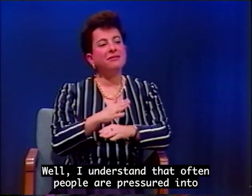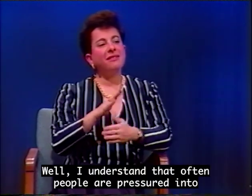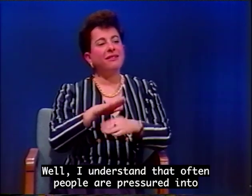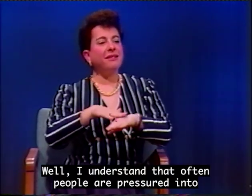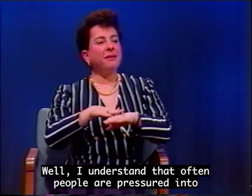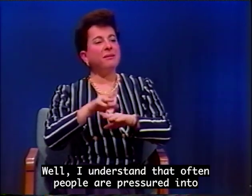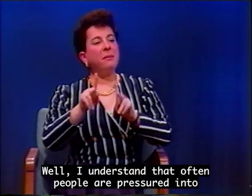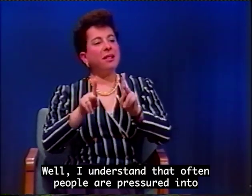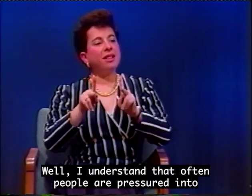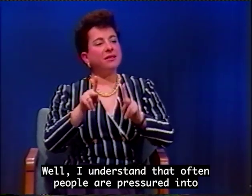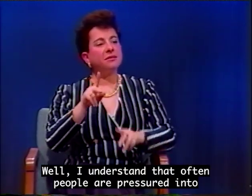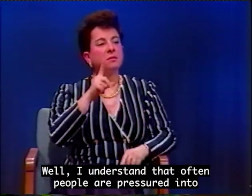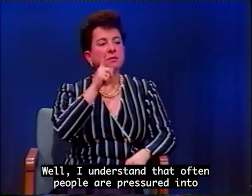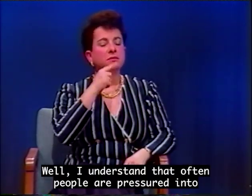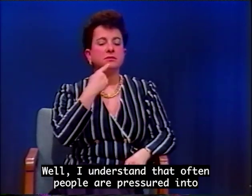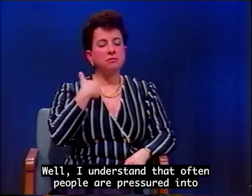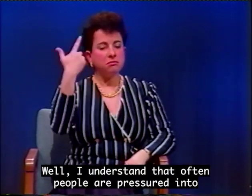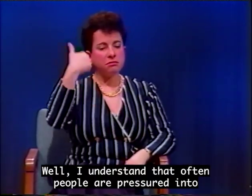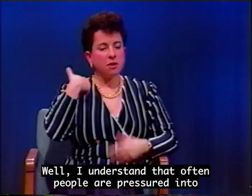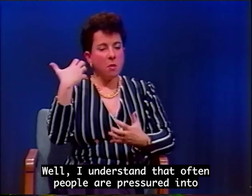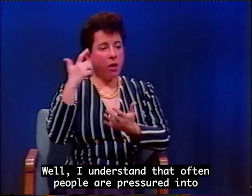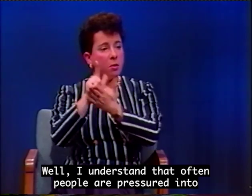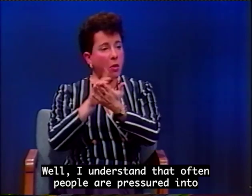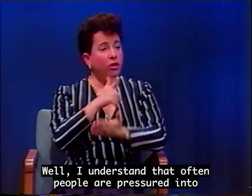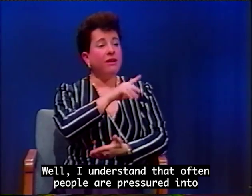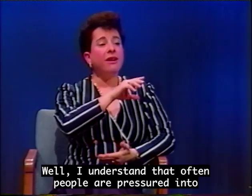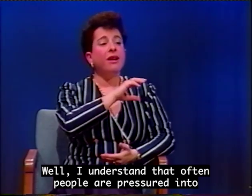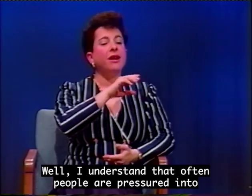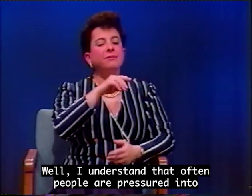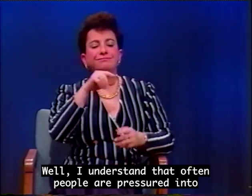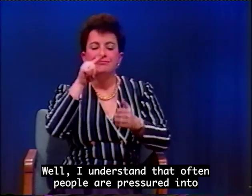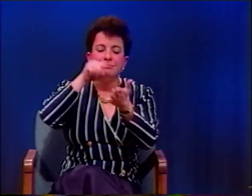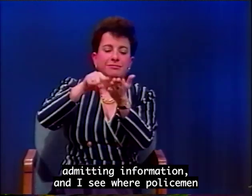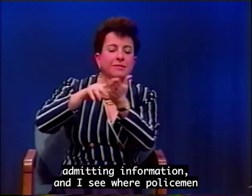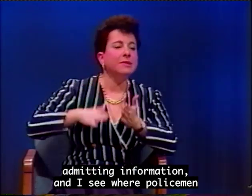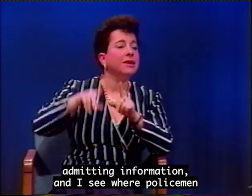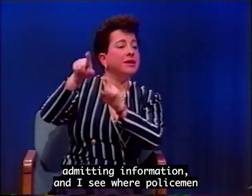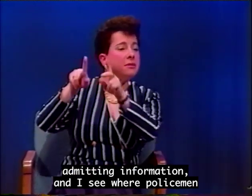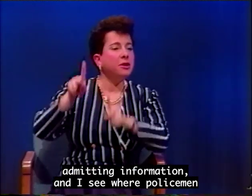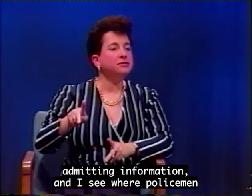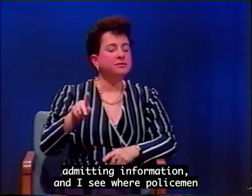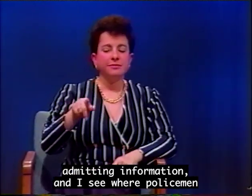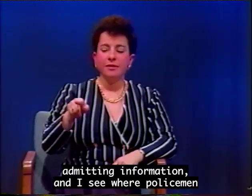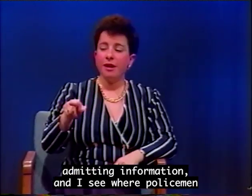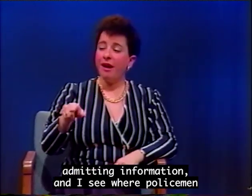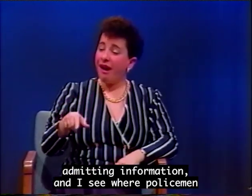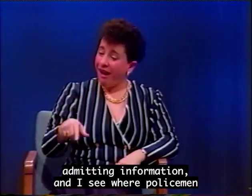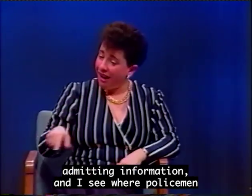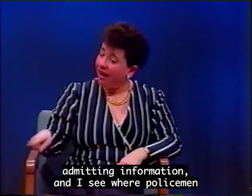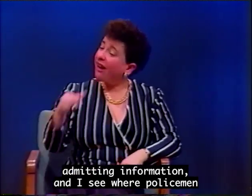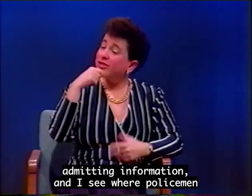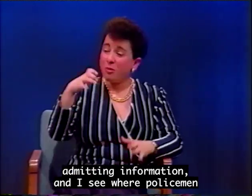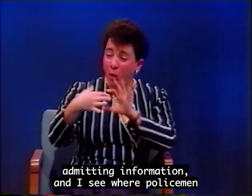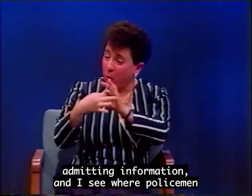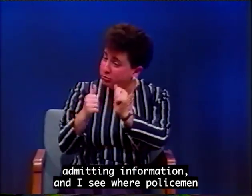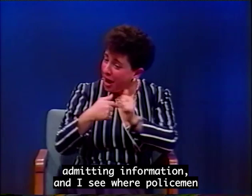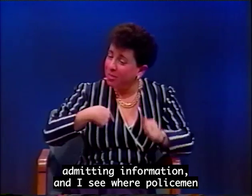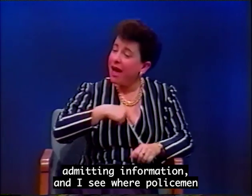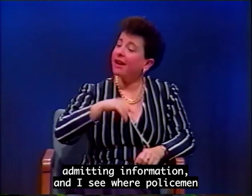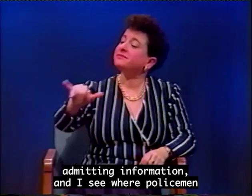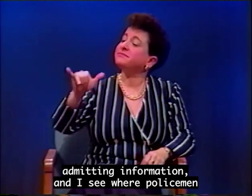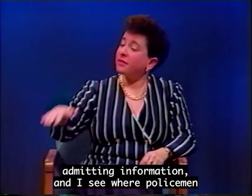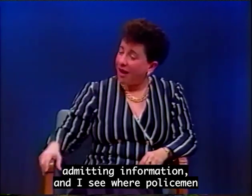Well, I understand that often people are pressured into admitting information, and I see